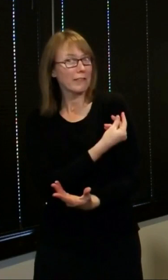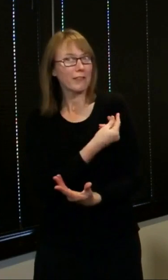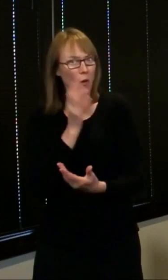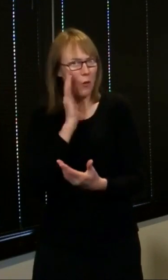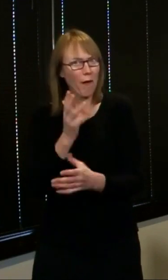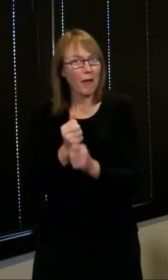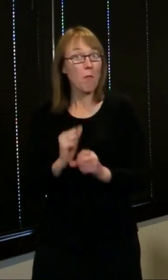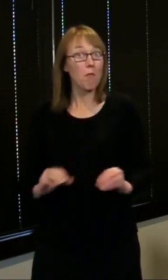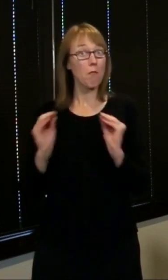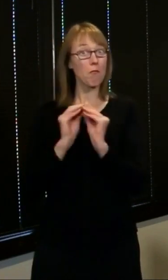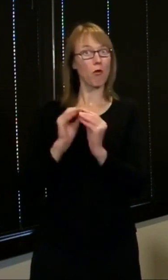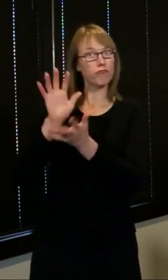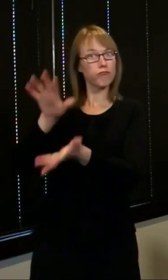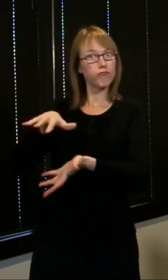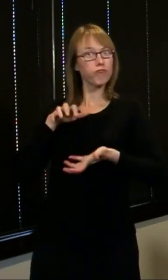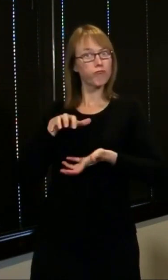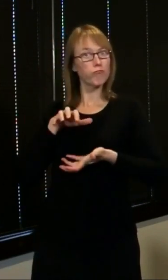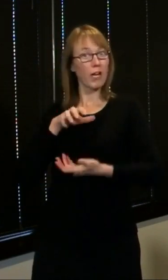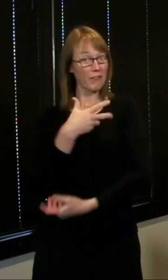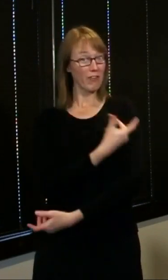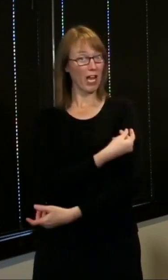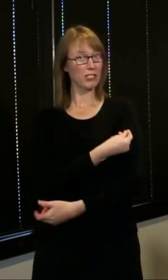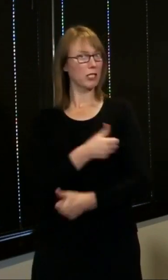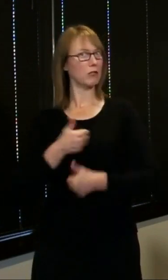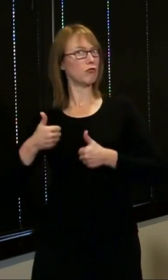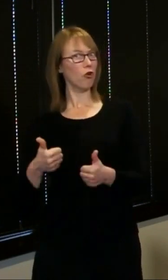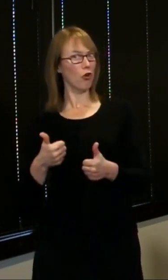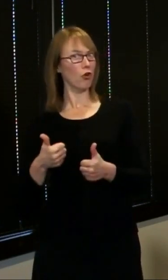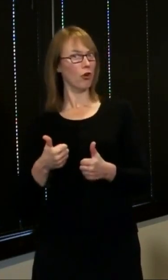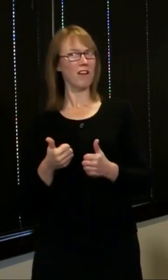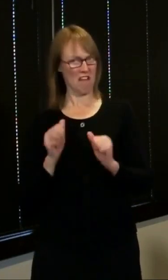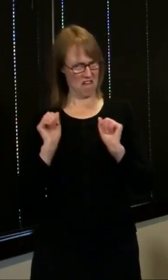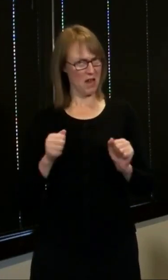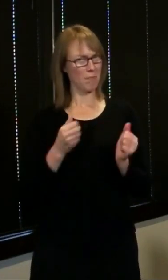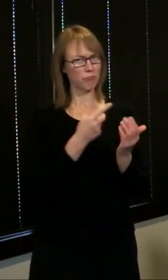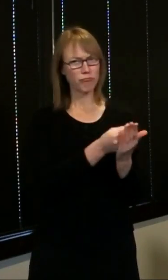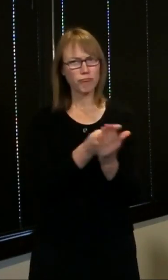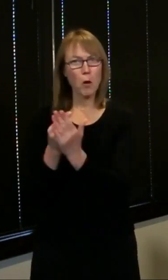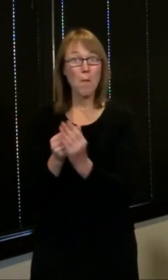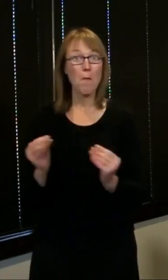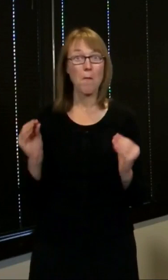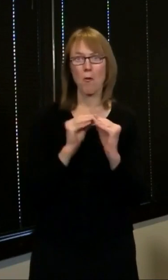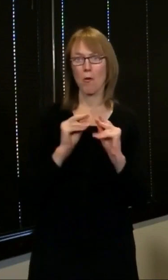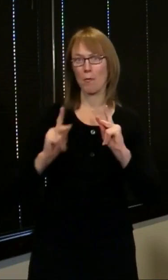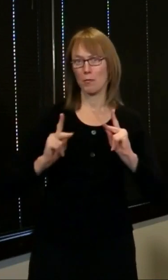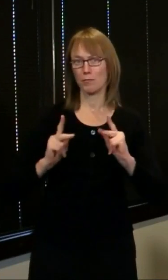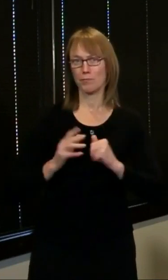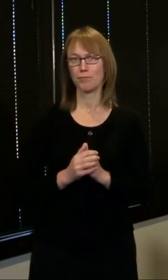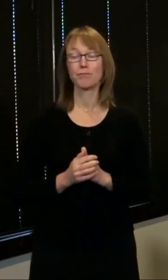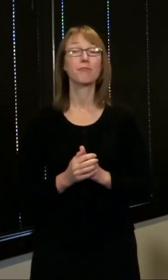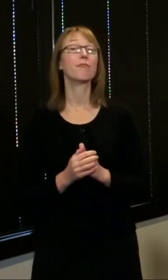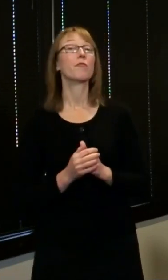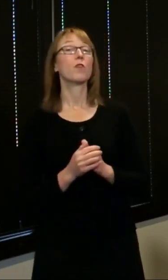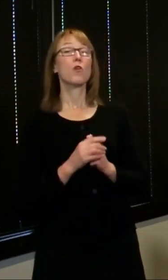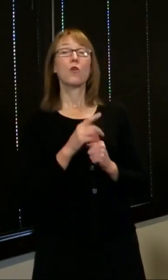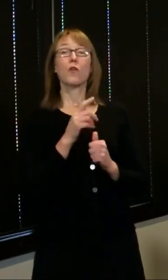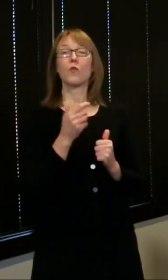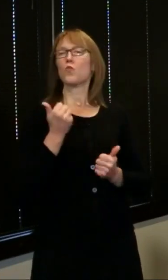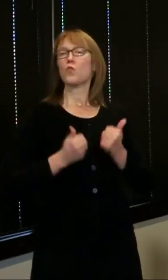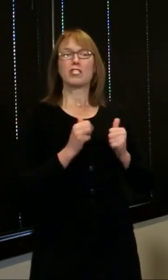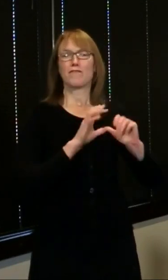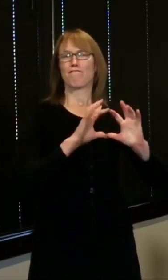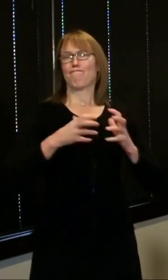people. Now, currently, the biggest vaccinators in the region are the healthcare systems that I think everybody